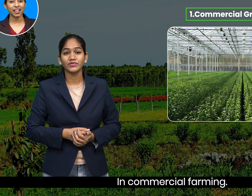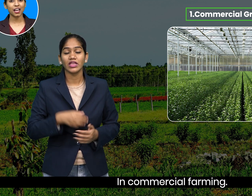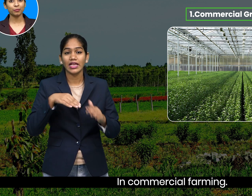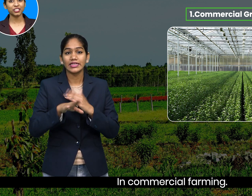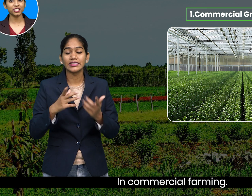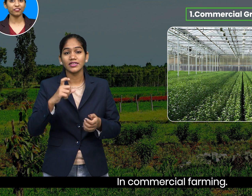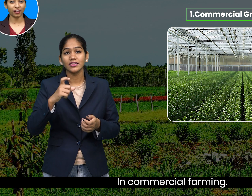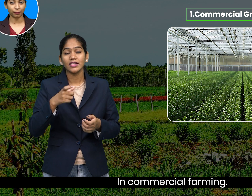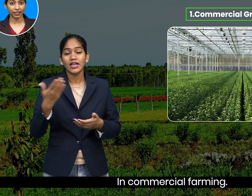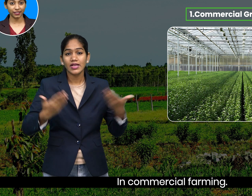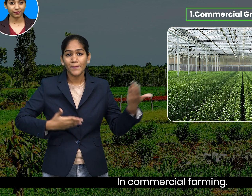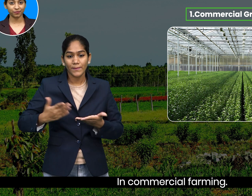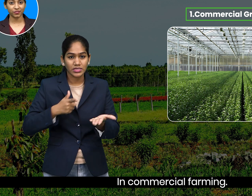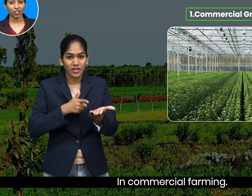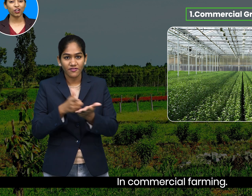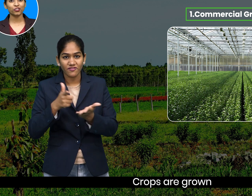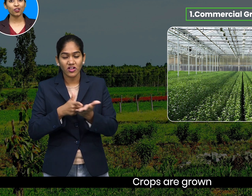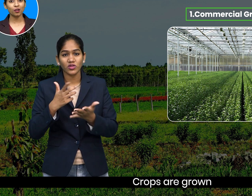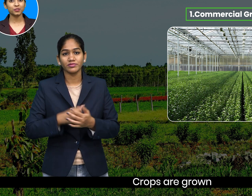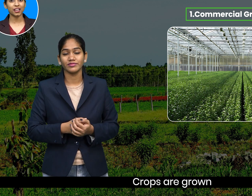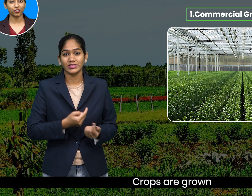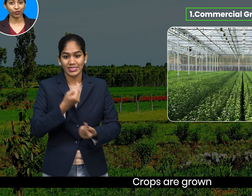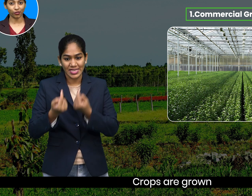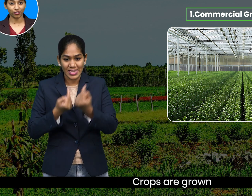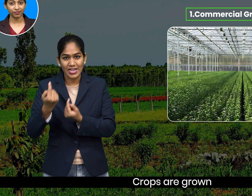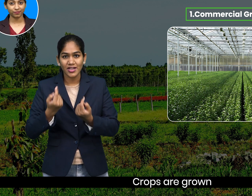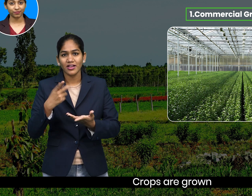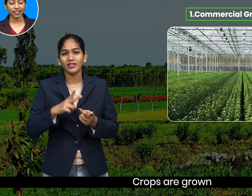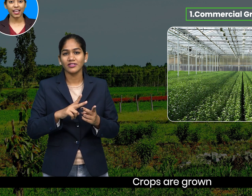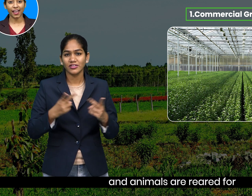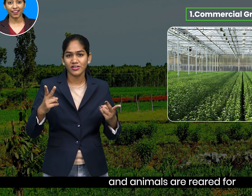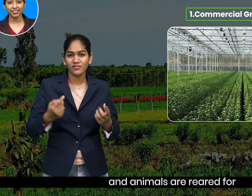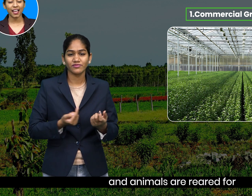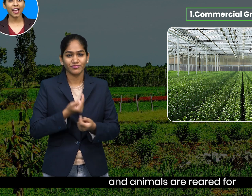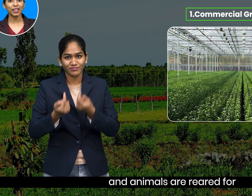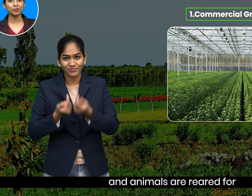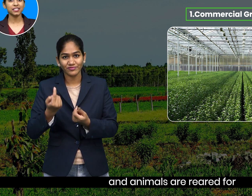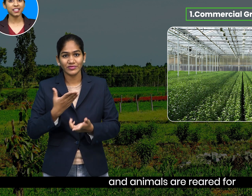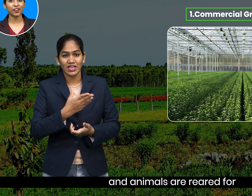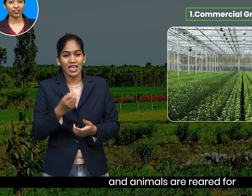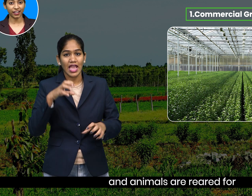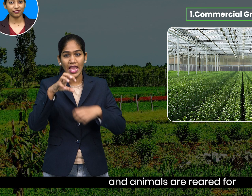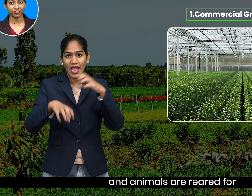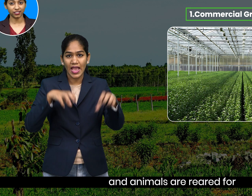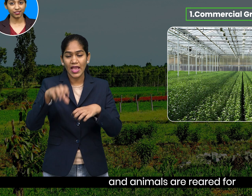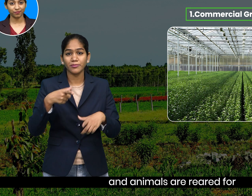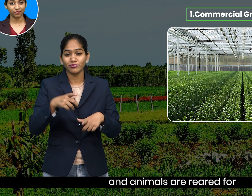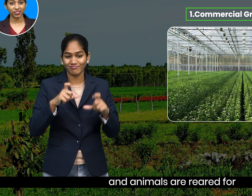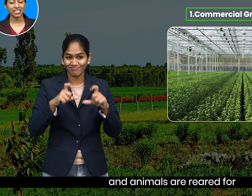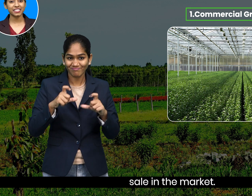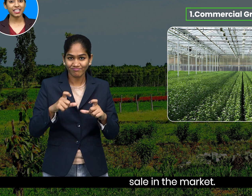In commercial farming, crops are grown and animals are reared